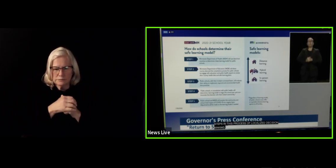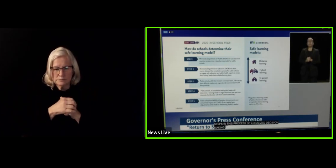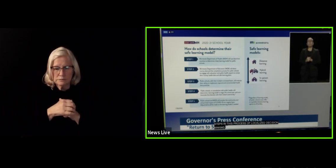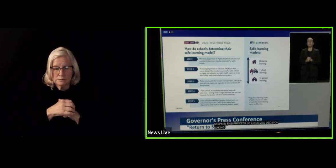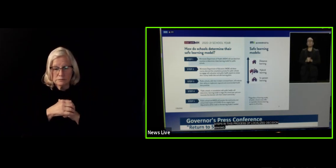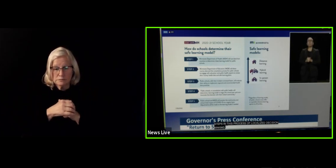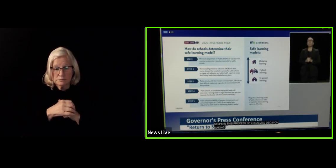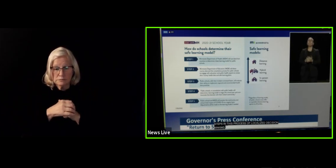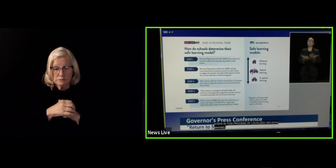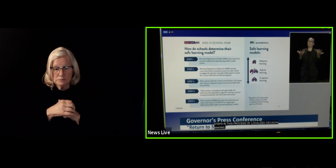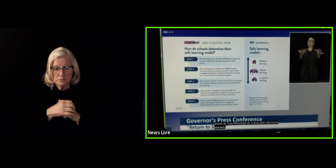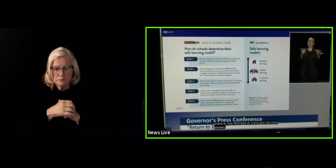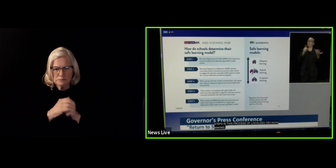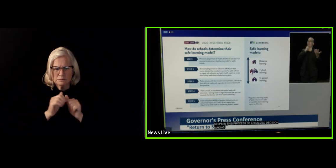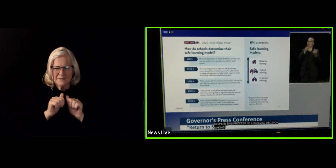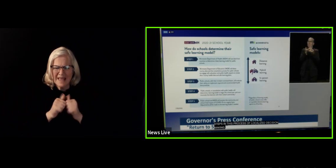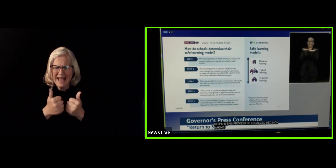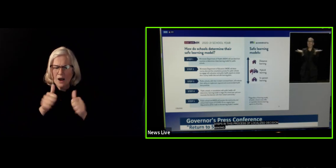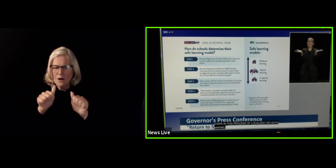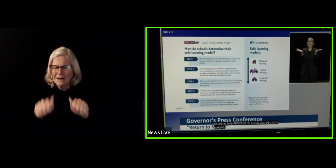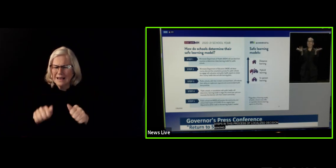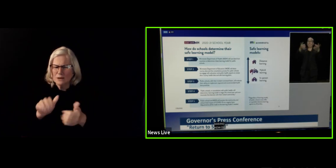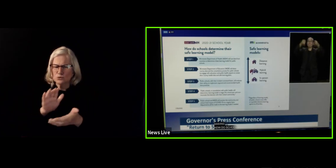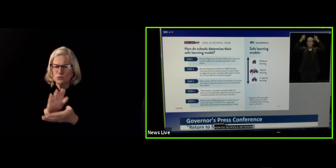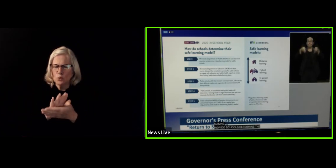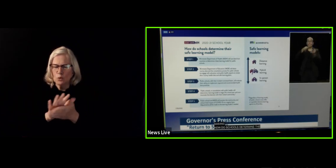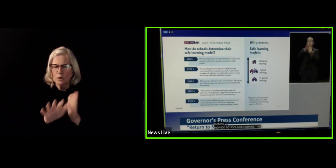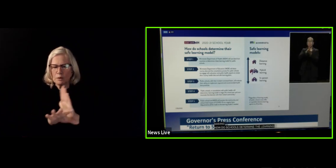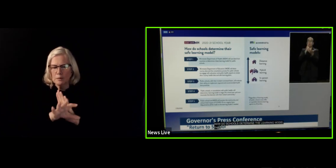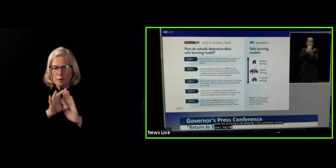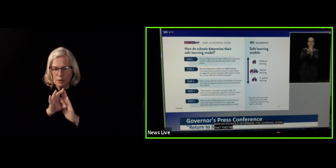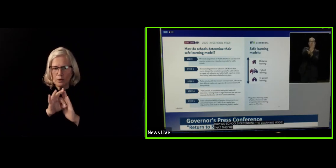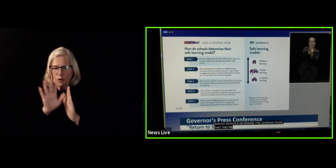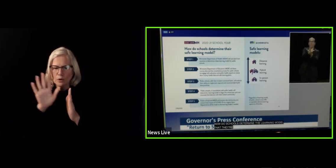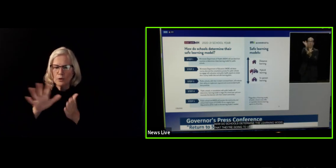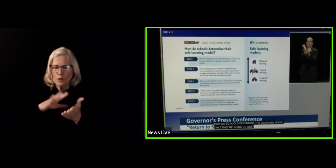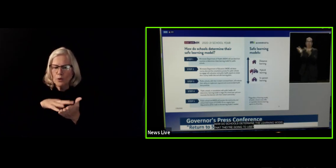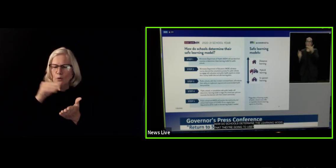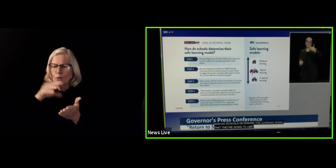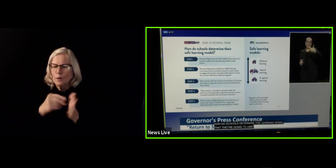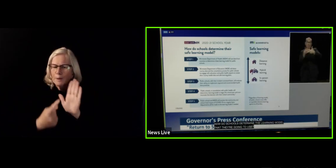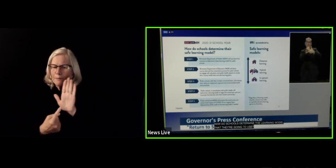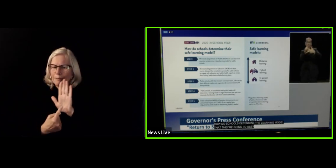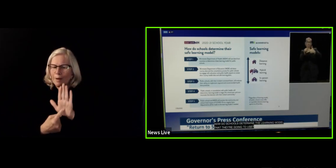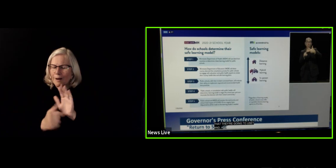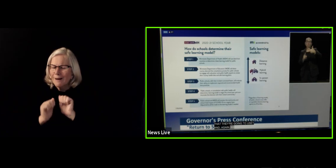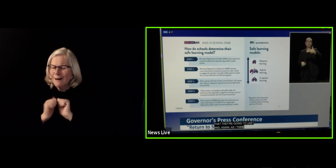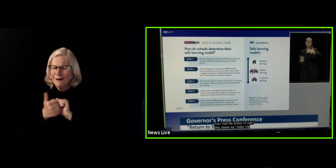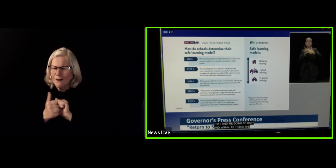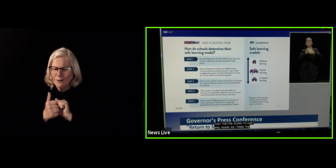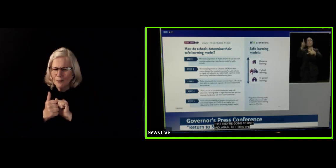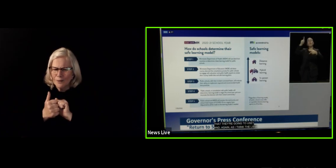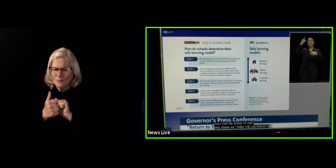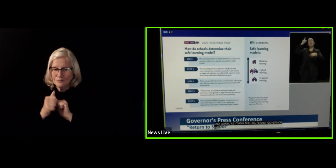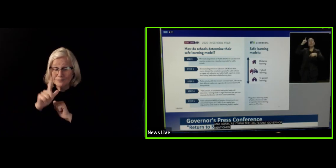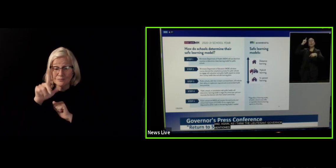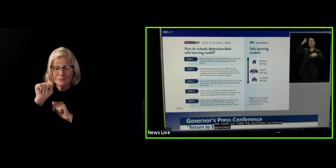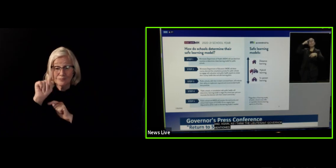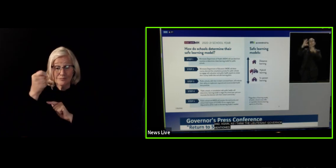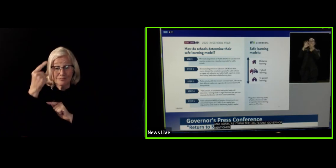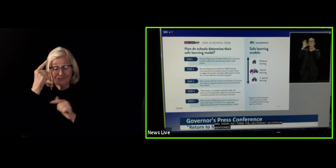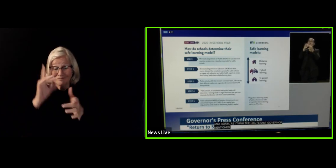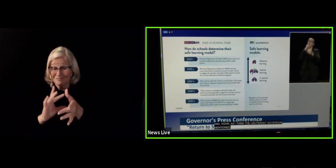determine the learning model that they're going to use? And again, as I think the Lieutenant Governor mentioned, this is intended to be a flexible approach